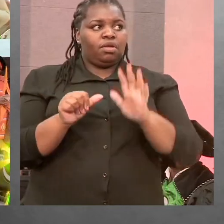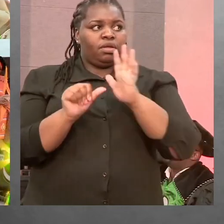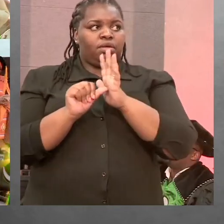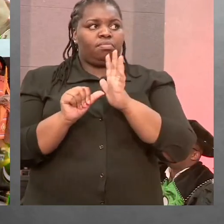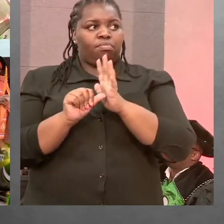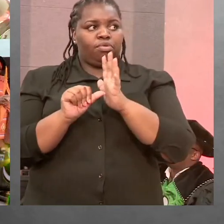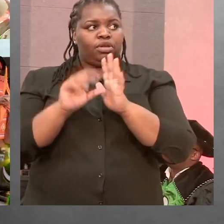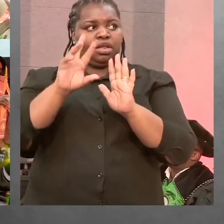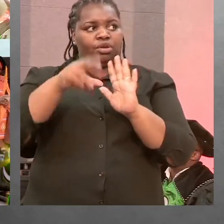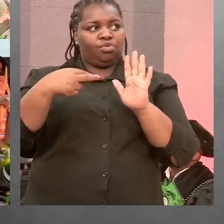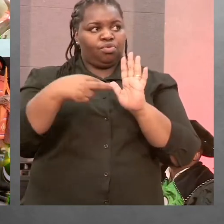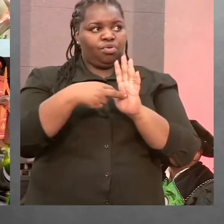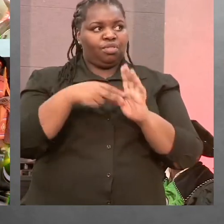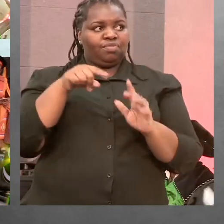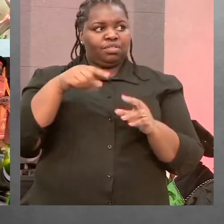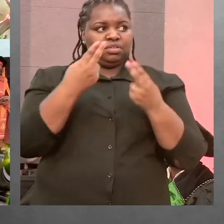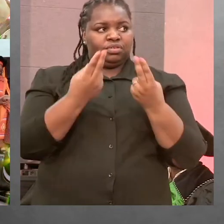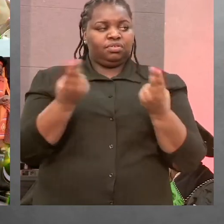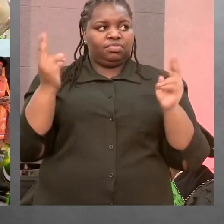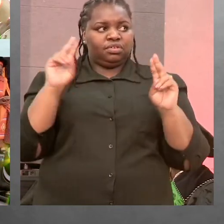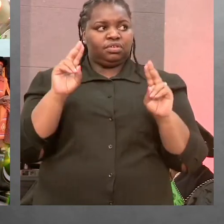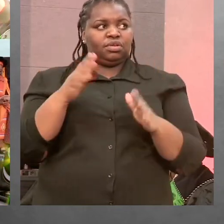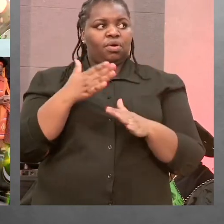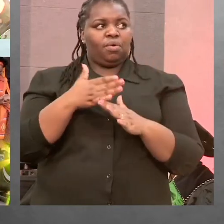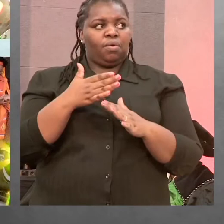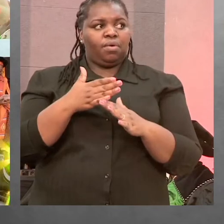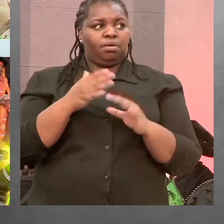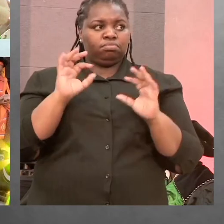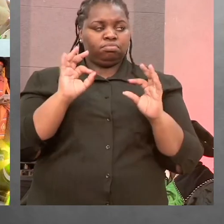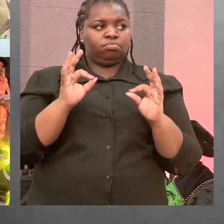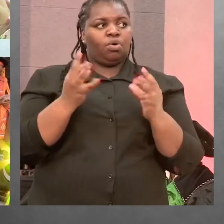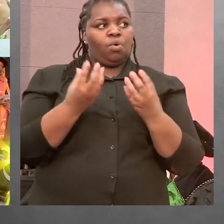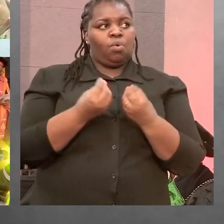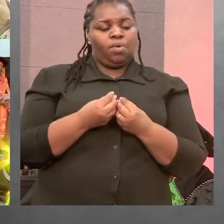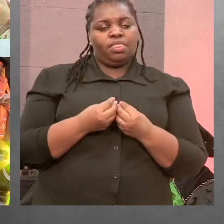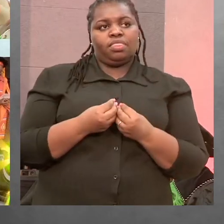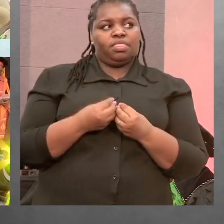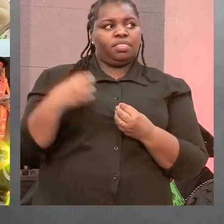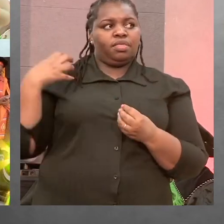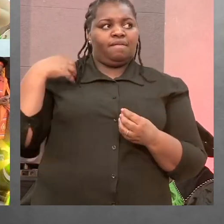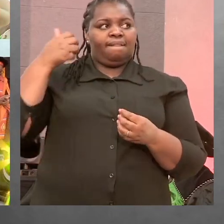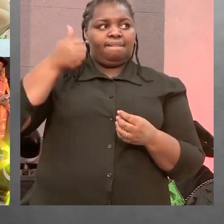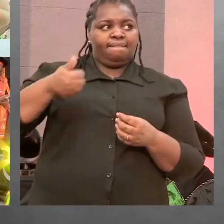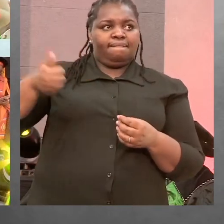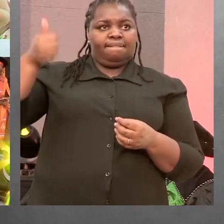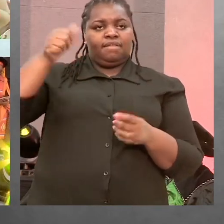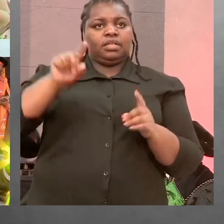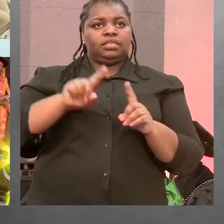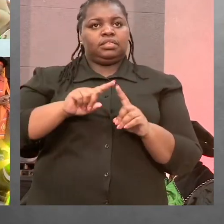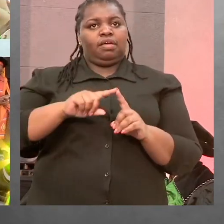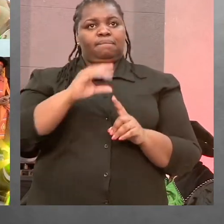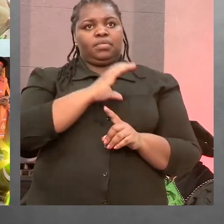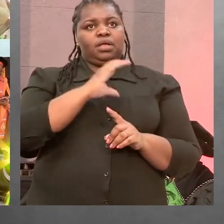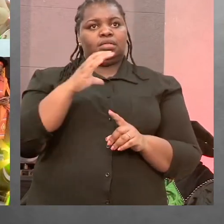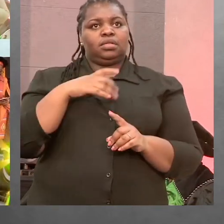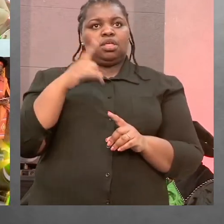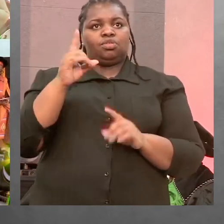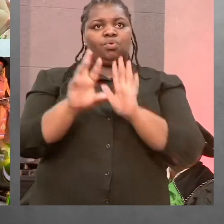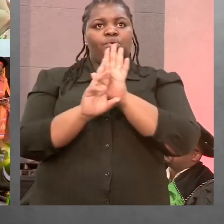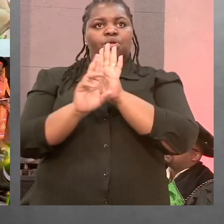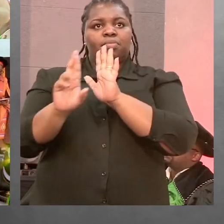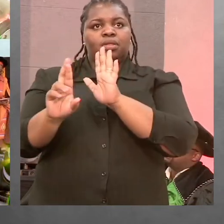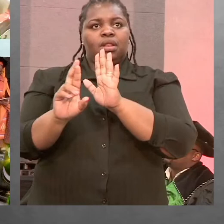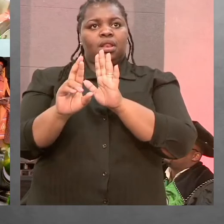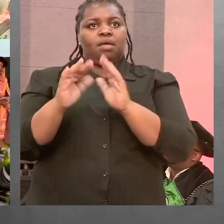ambassadorial role for the university. Working with the Vice Chancellor and the Council Chairperson and Council to represent the university